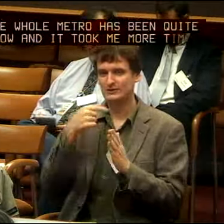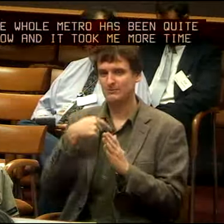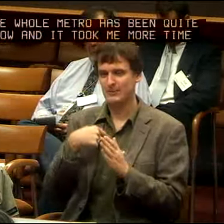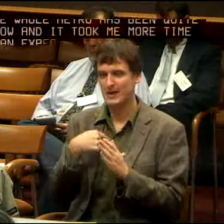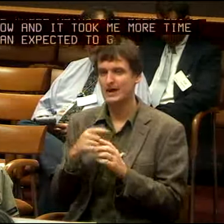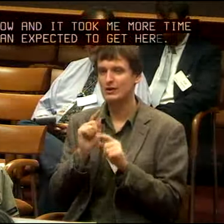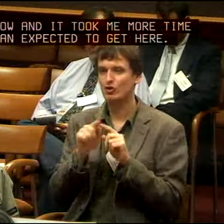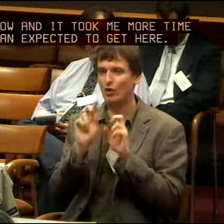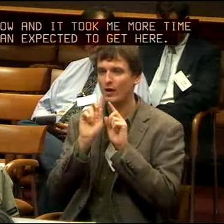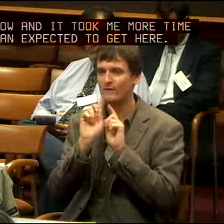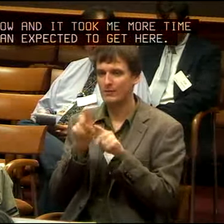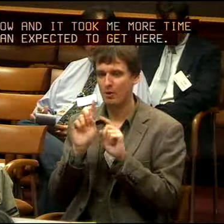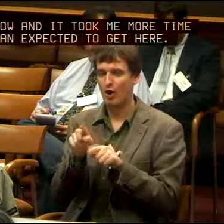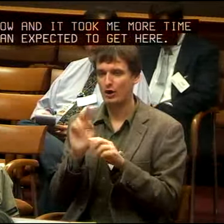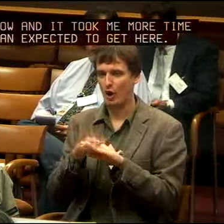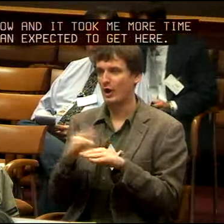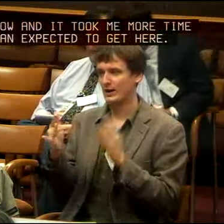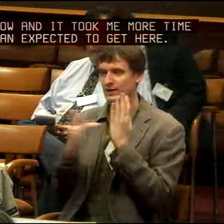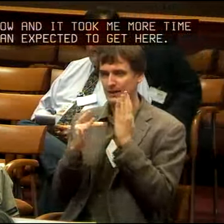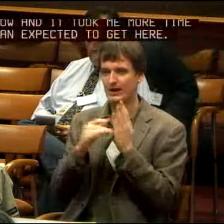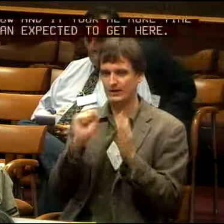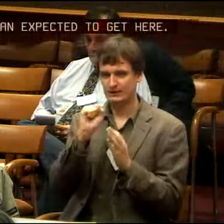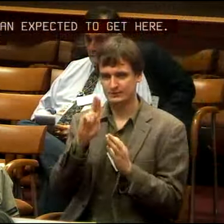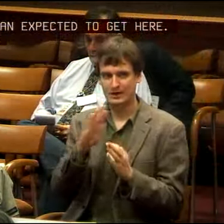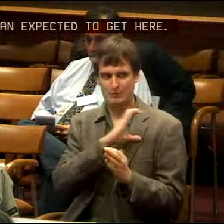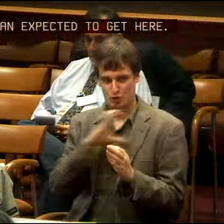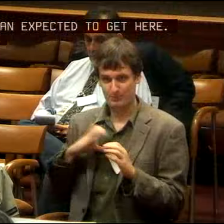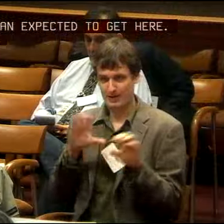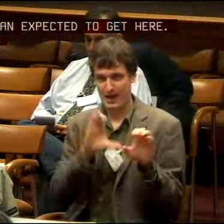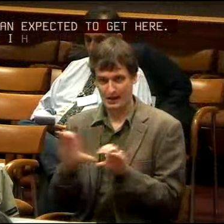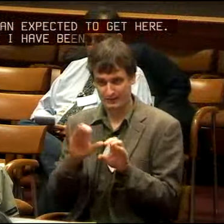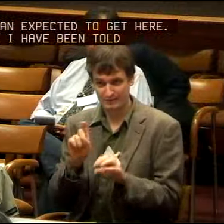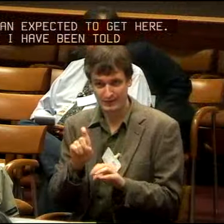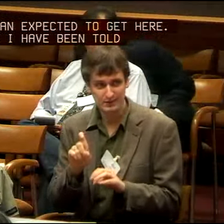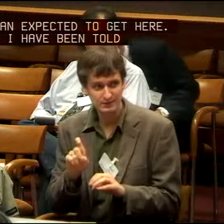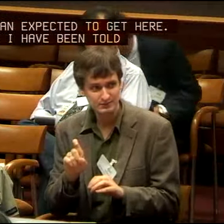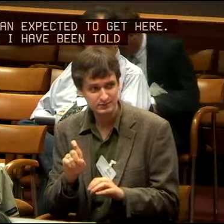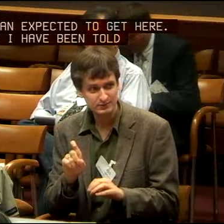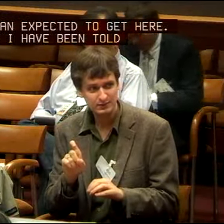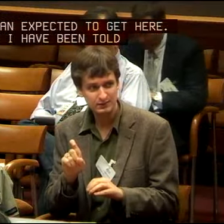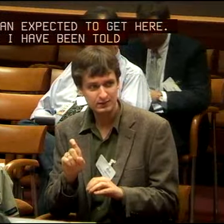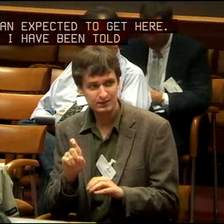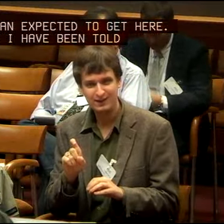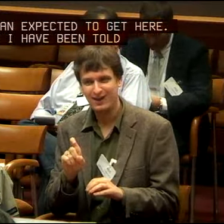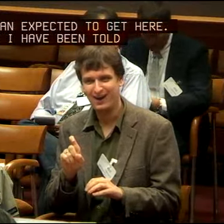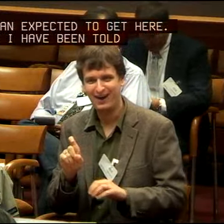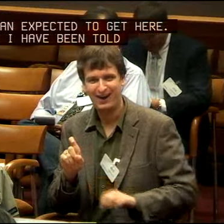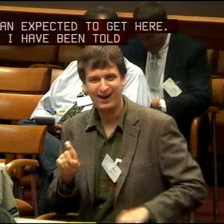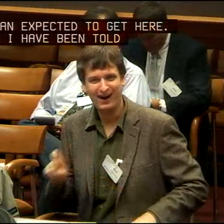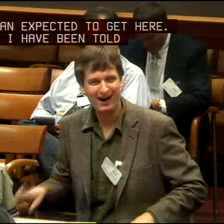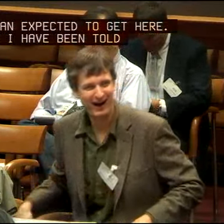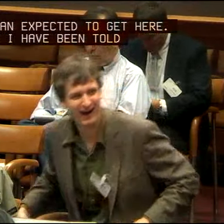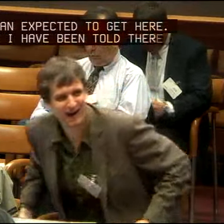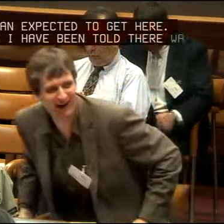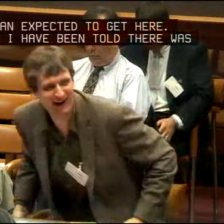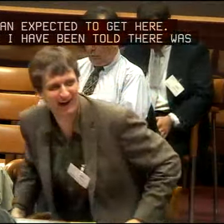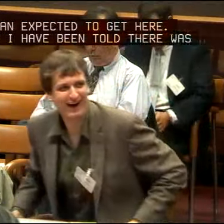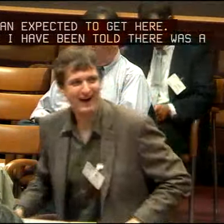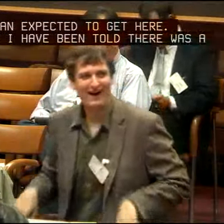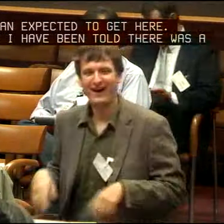So I have been told that there was the report on the technical subcommittee activity. Is that what you wanted, a rundown of that? This